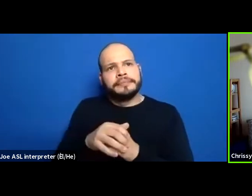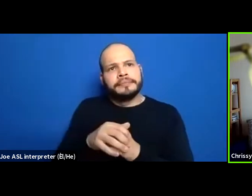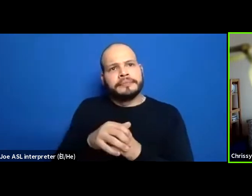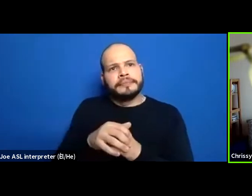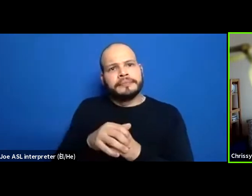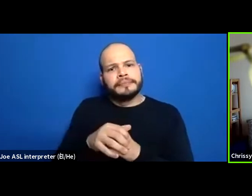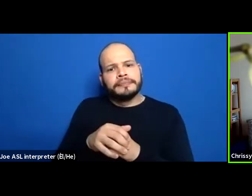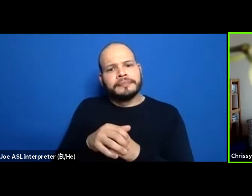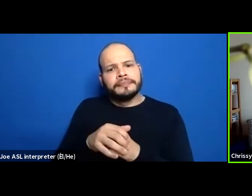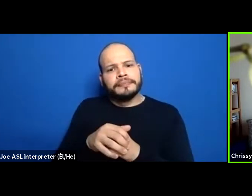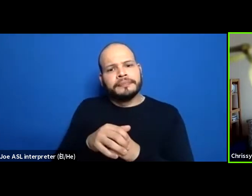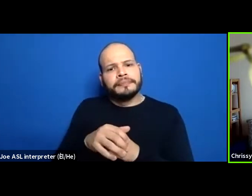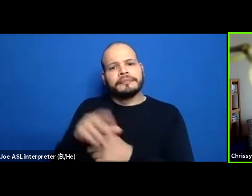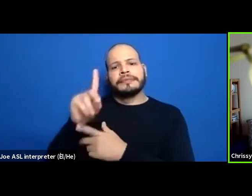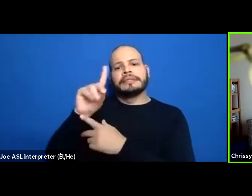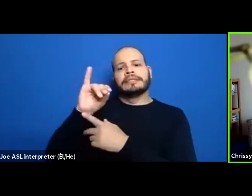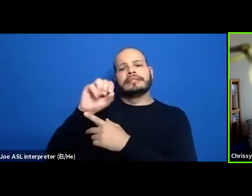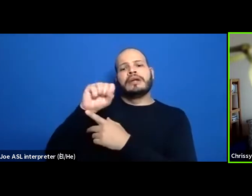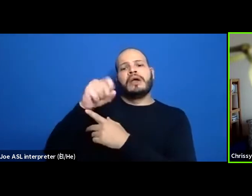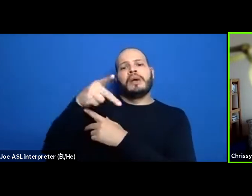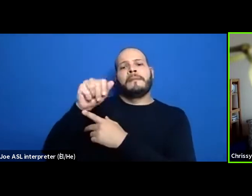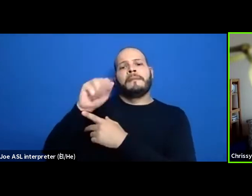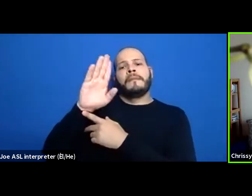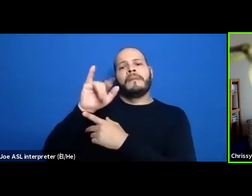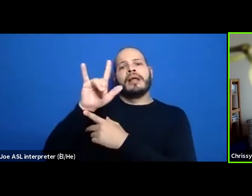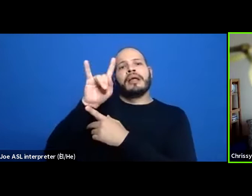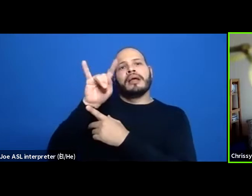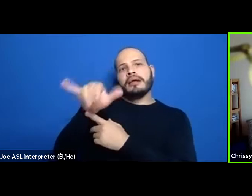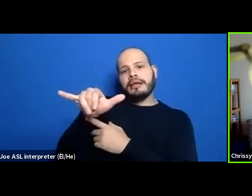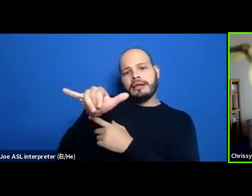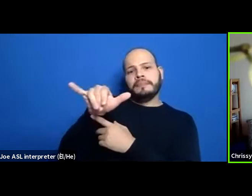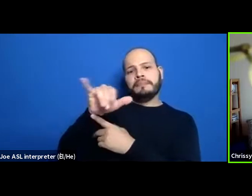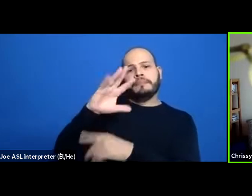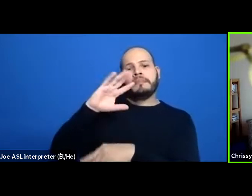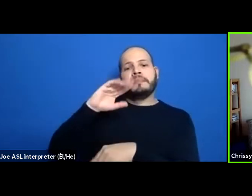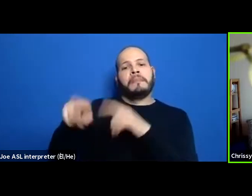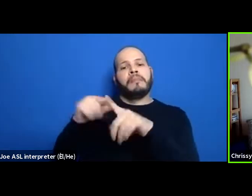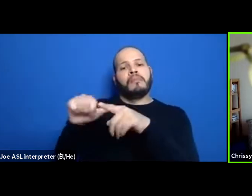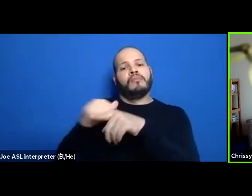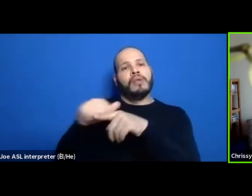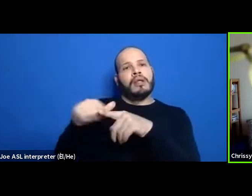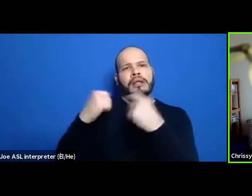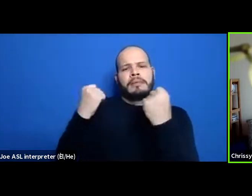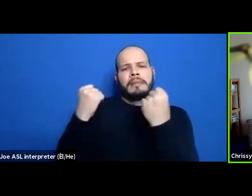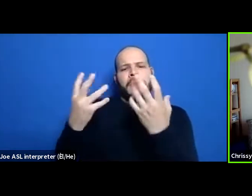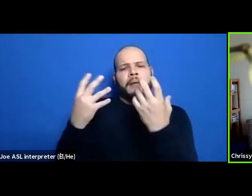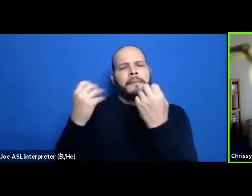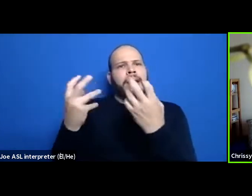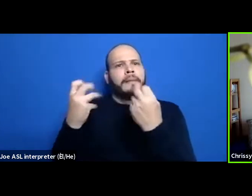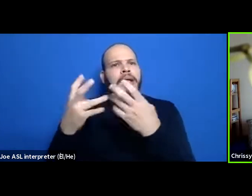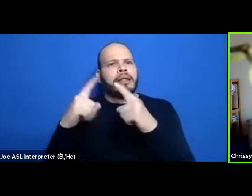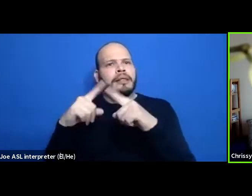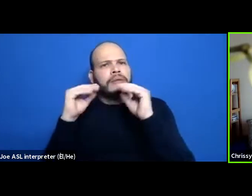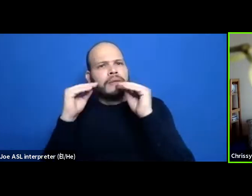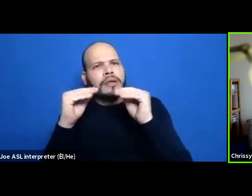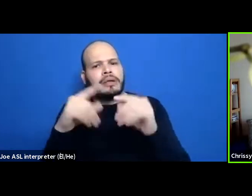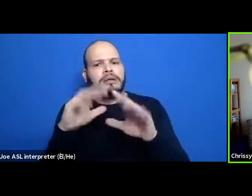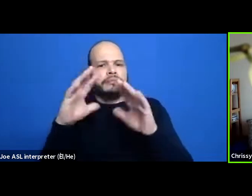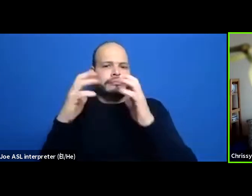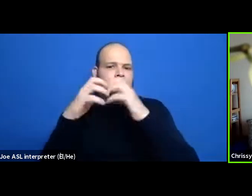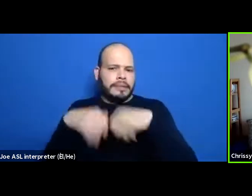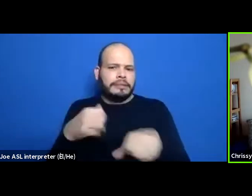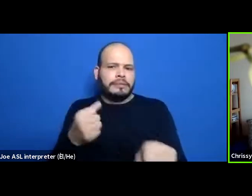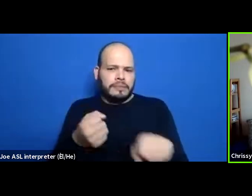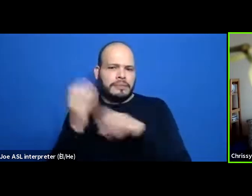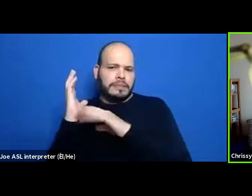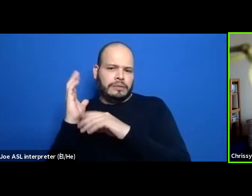to cultivate that practice of abolition, including restoring being in right